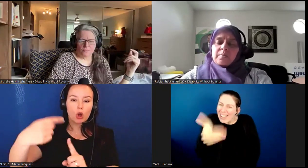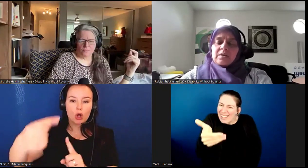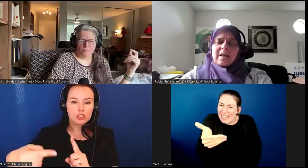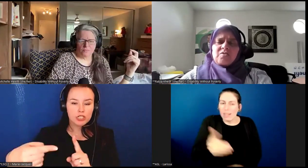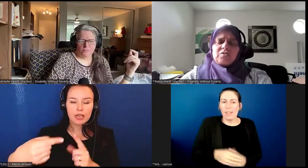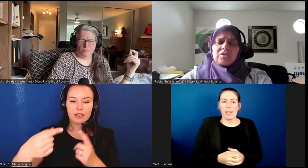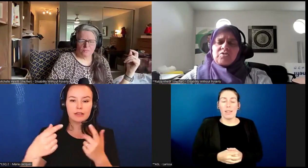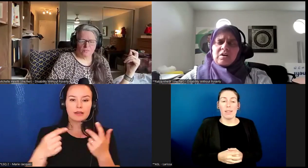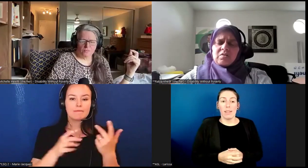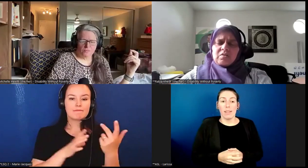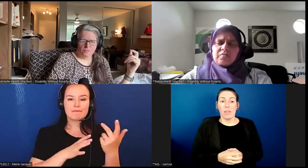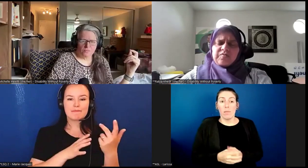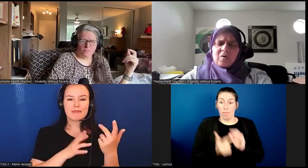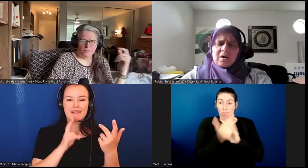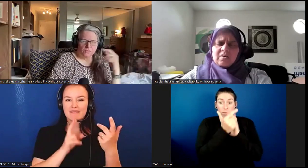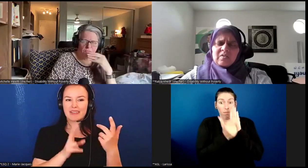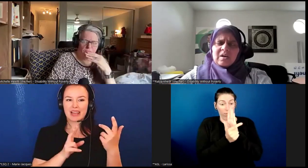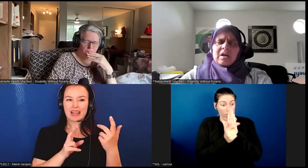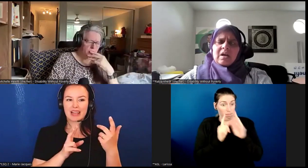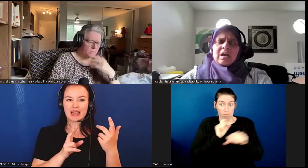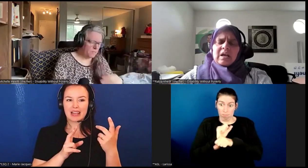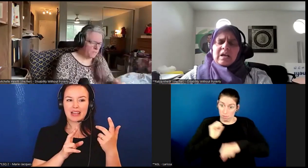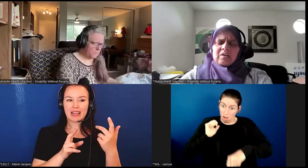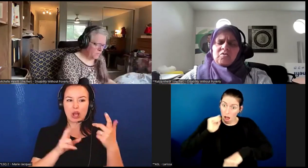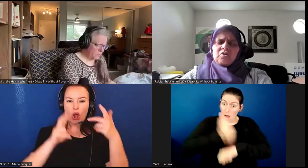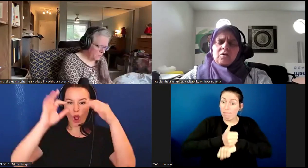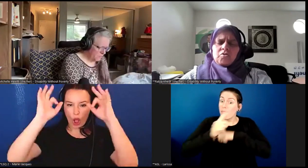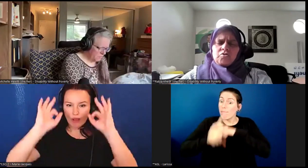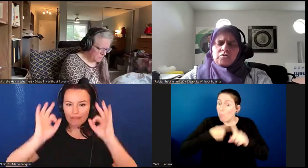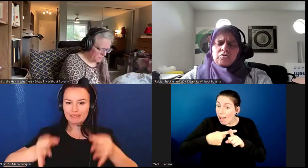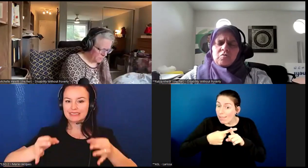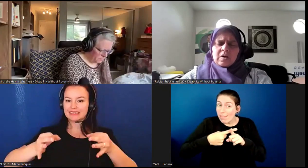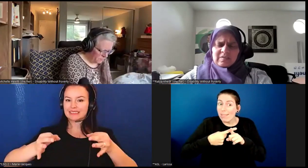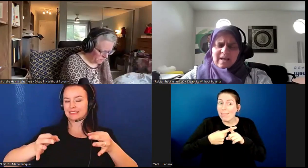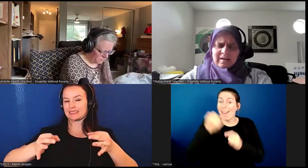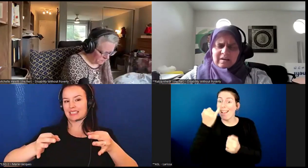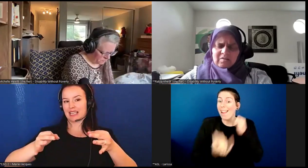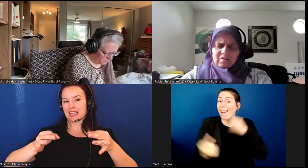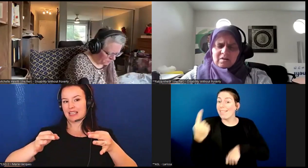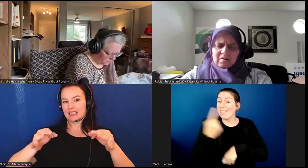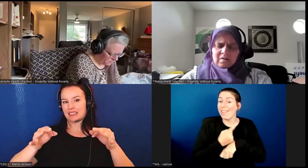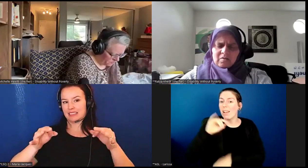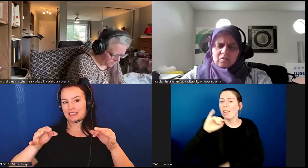have to bring the legislation into force is June